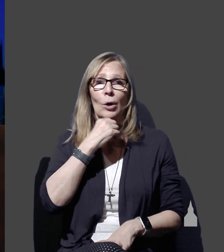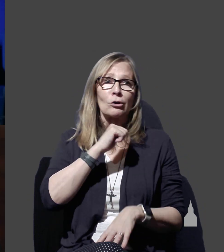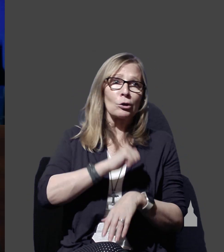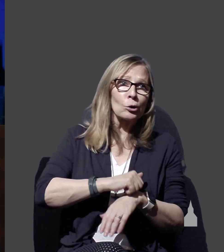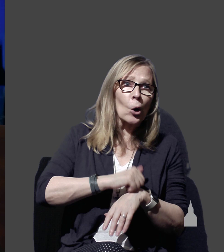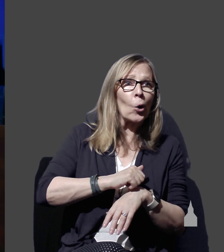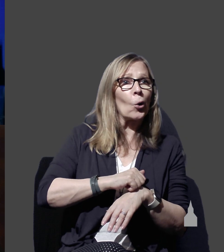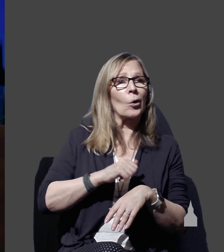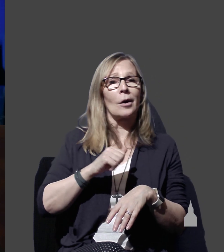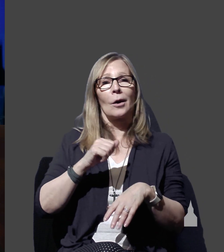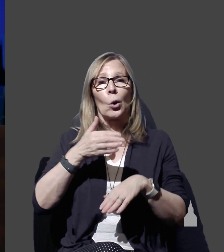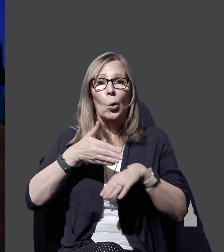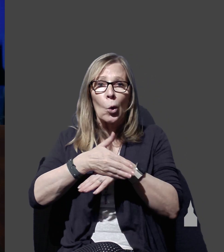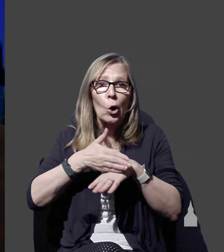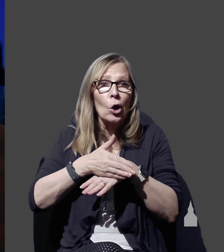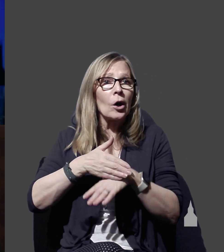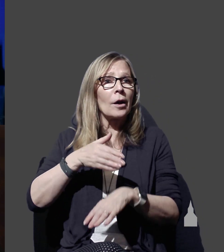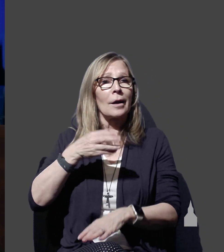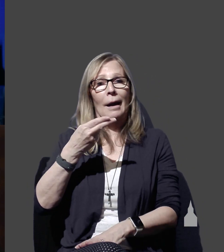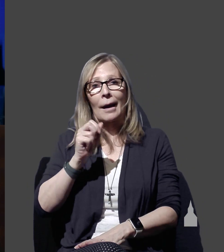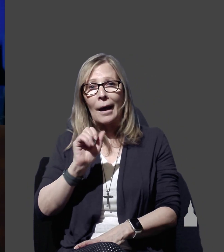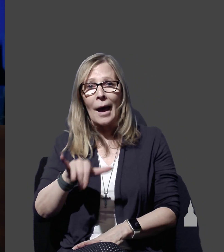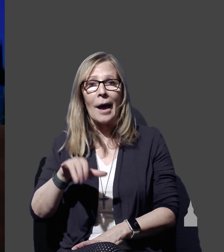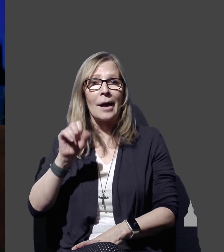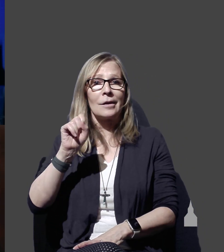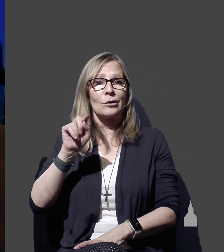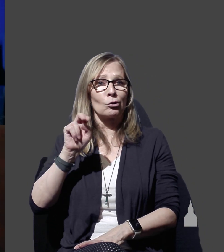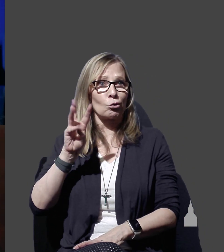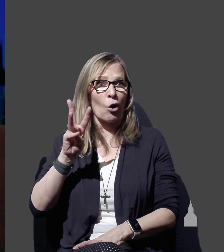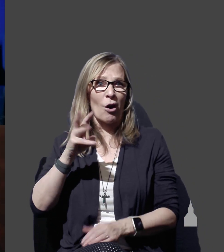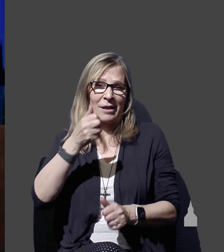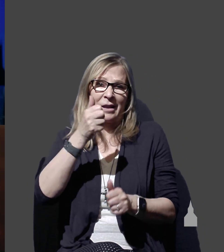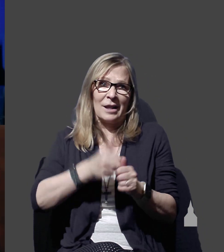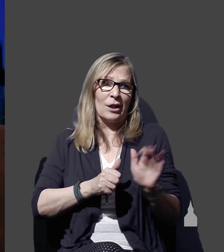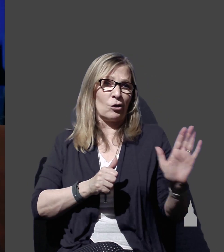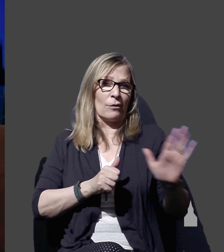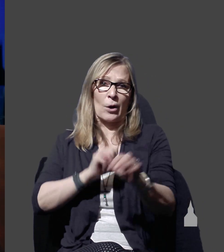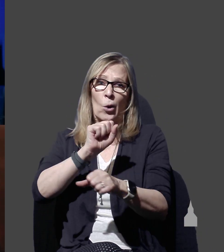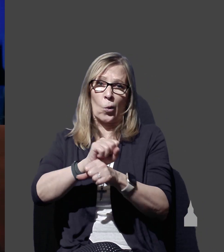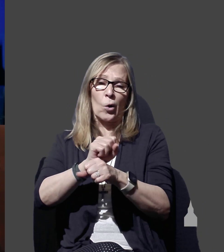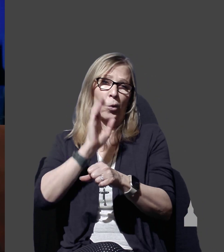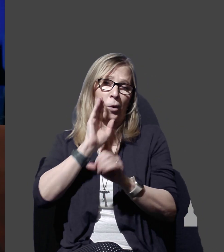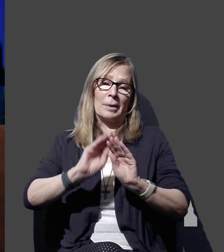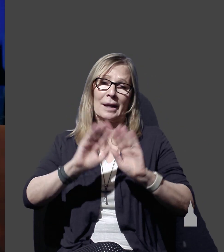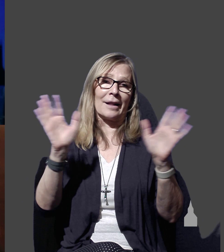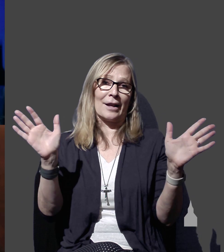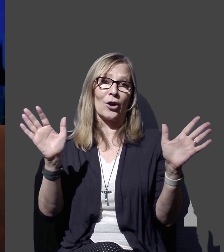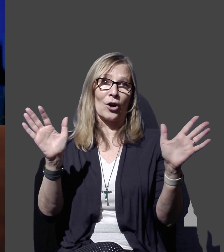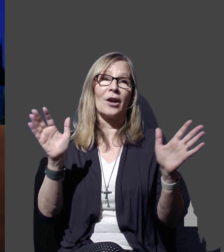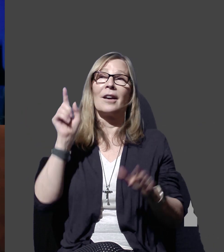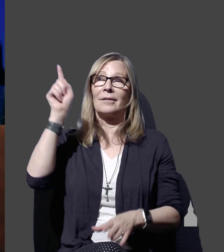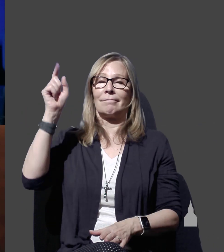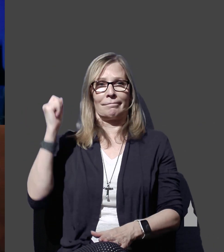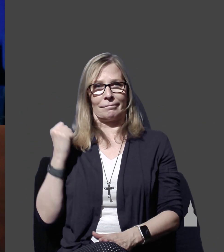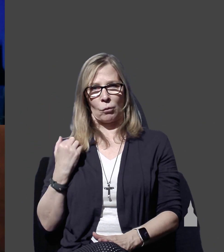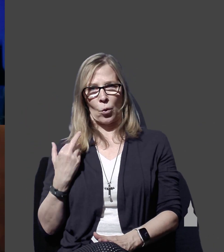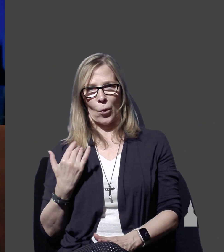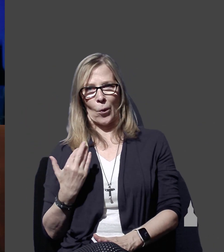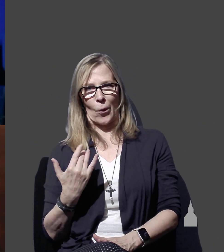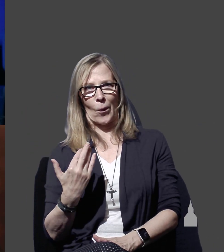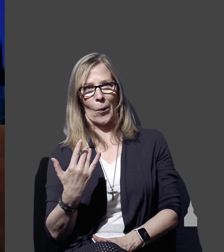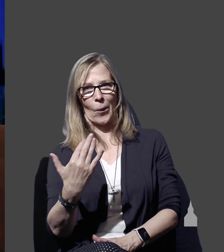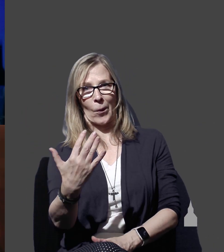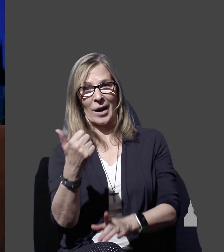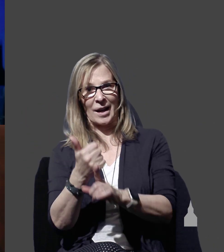hay, straw, each man's work will become evident. For the day will show up because it is to be revealed with fire. And the